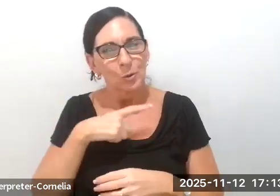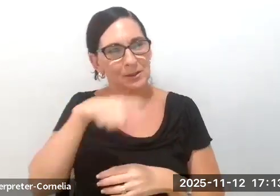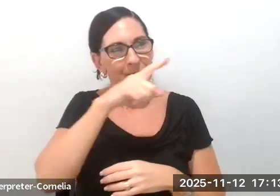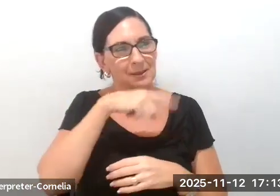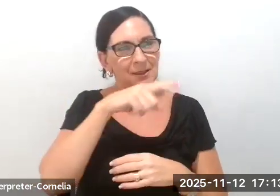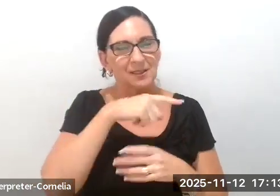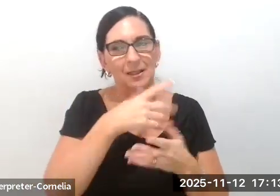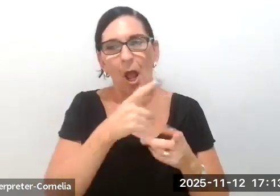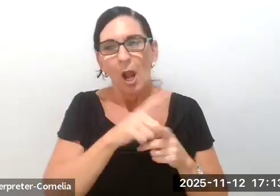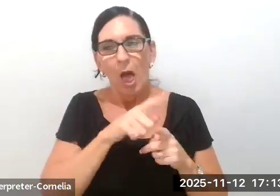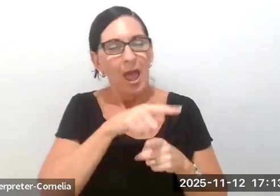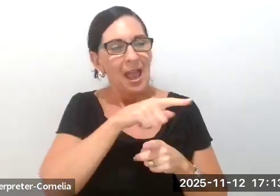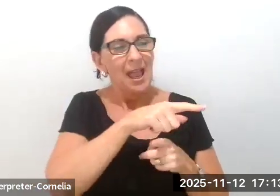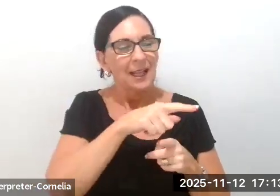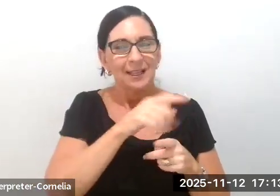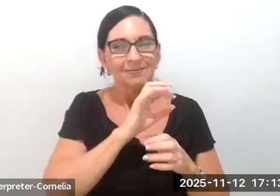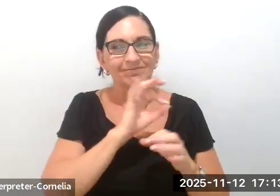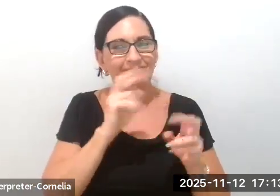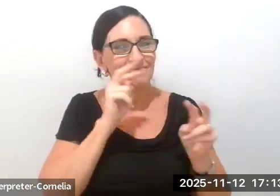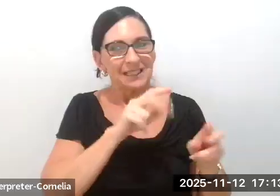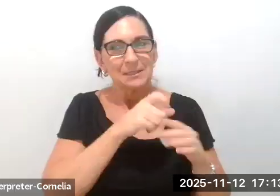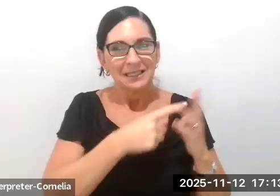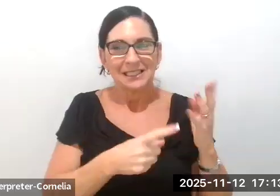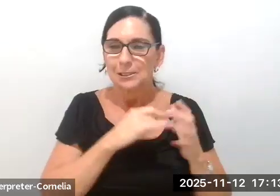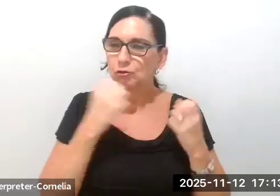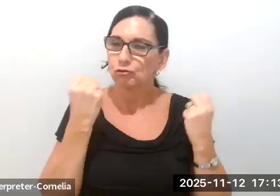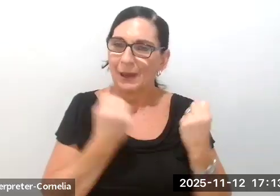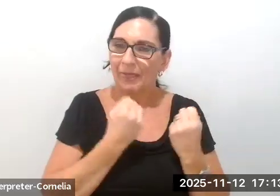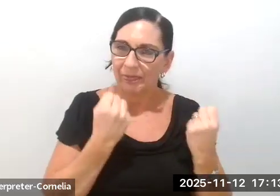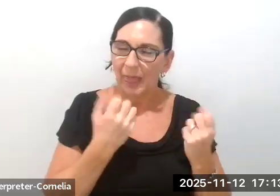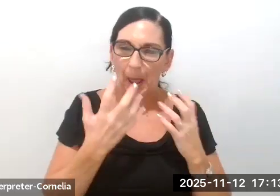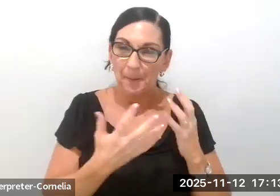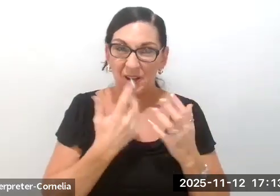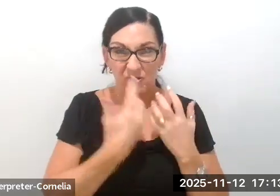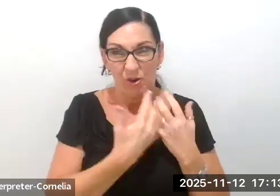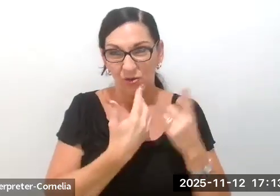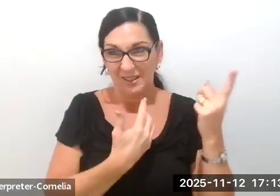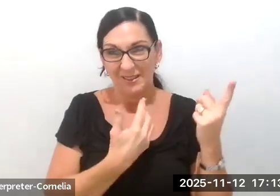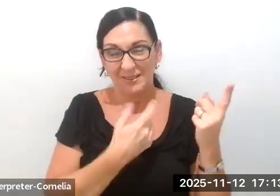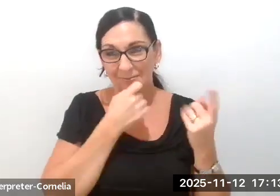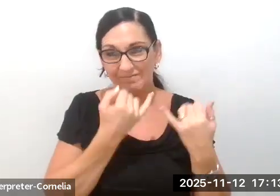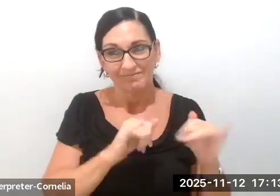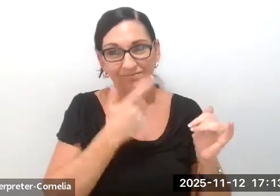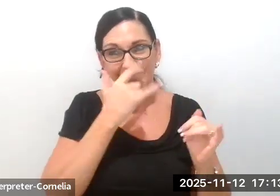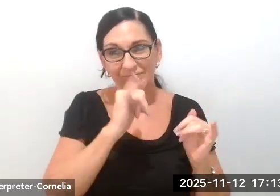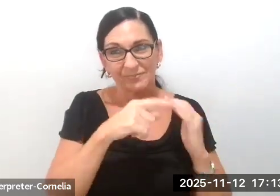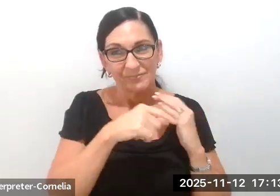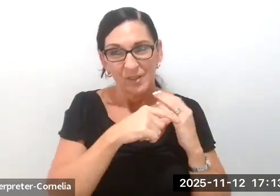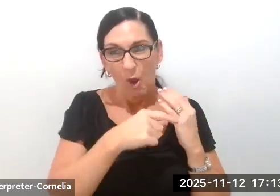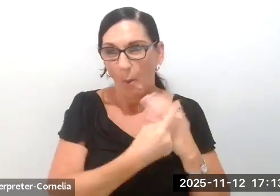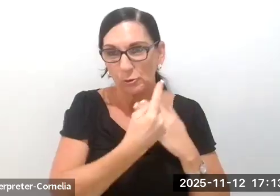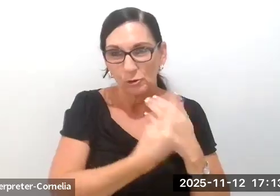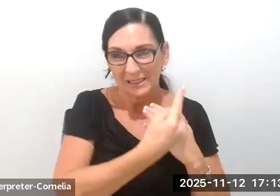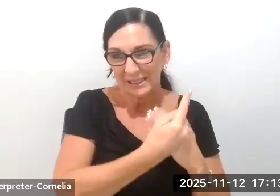recognise disability as a strength. And that's a lost opportunity for universities and the research community. So